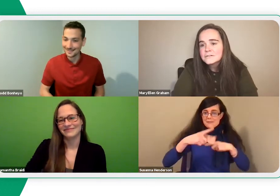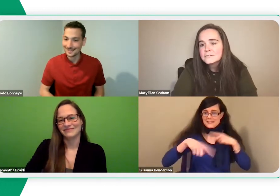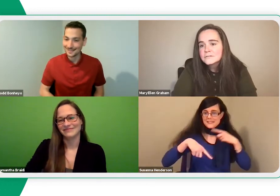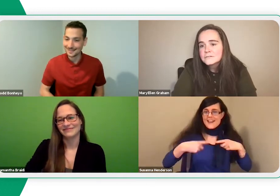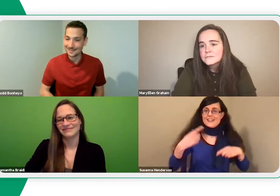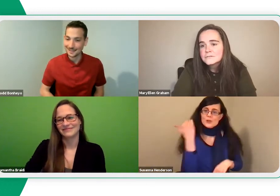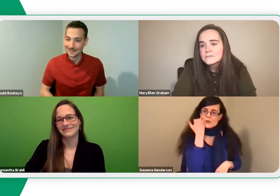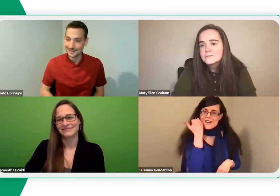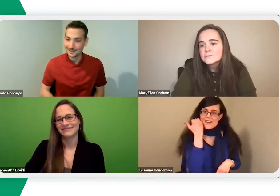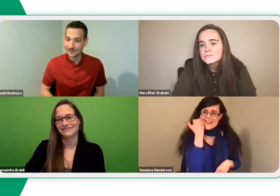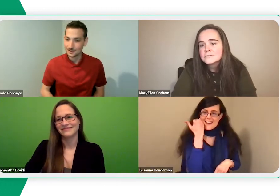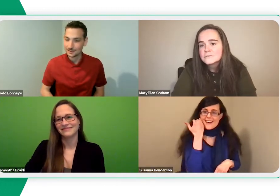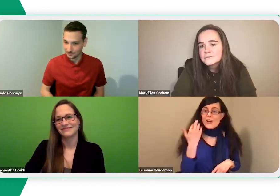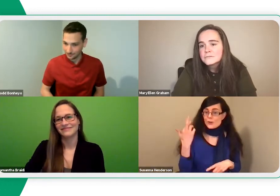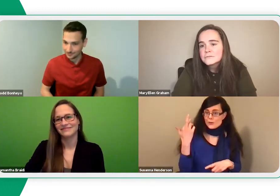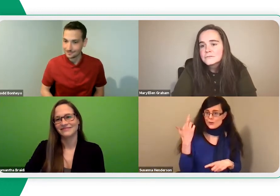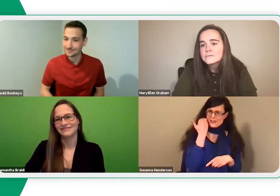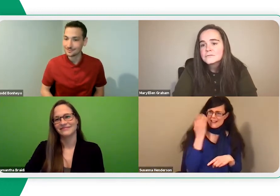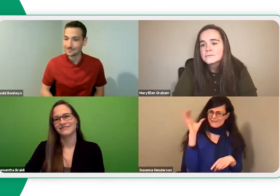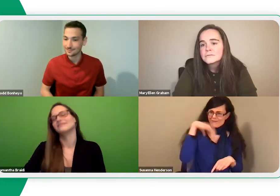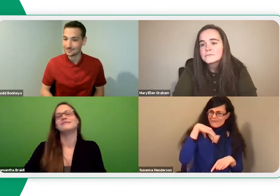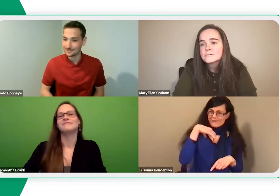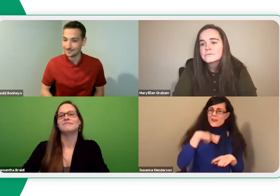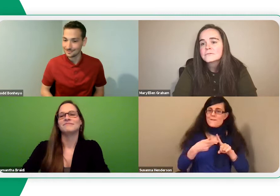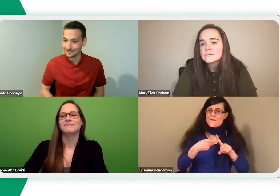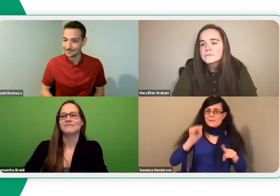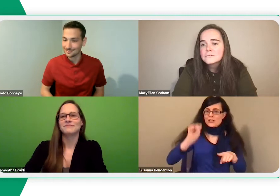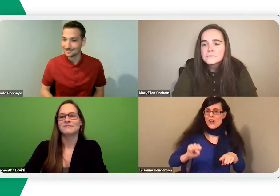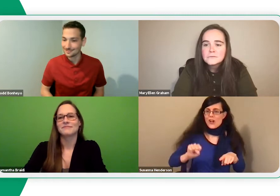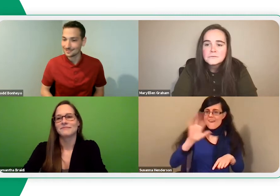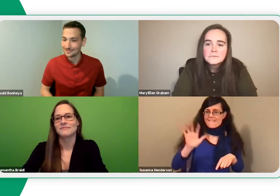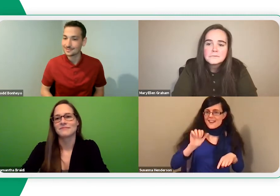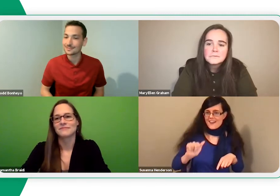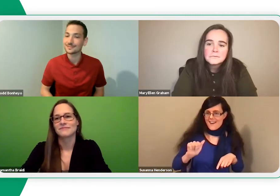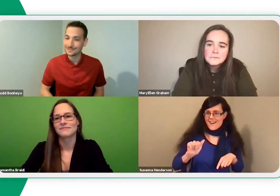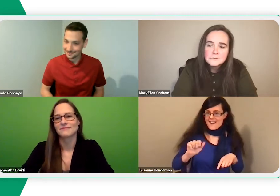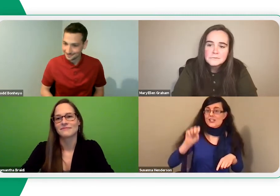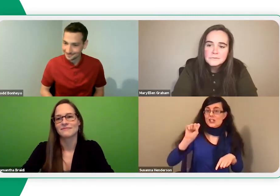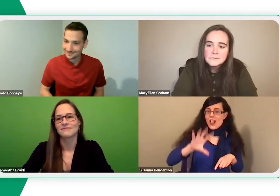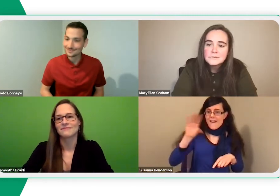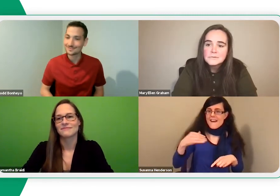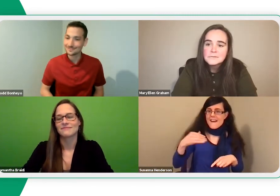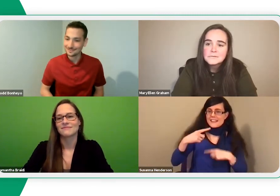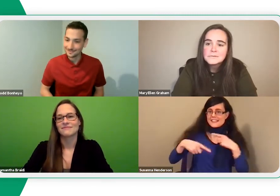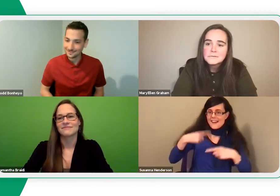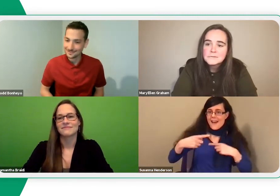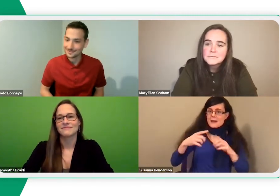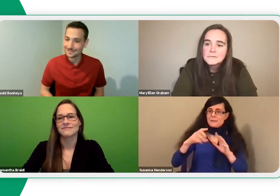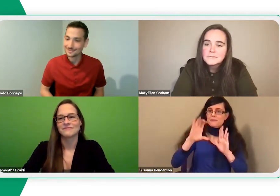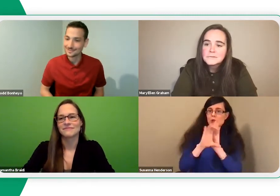Susanna. So my name sign is like this, Susanna, and the reason it's kind of awkward, it's because I'm from Southern